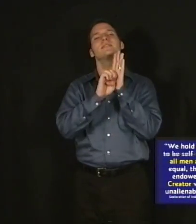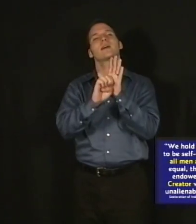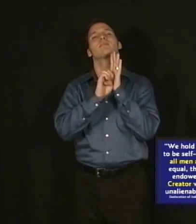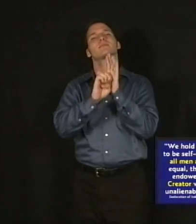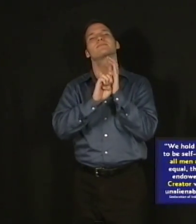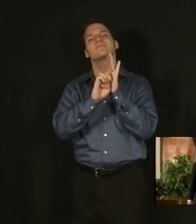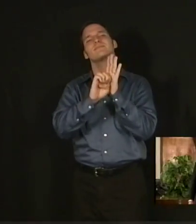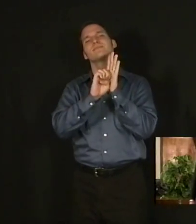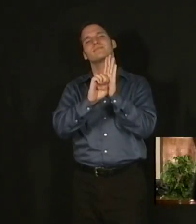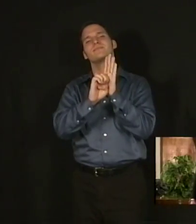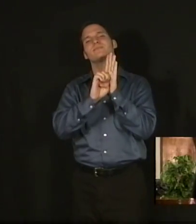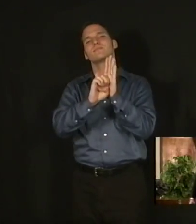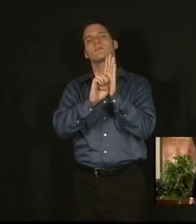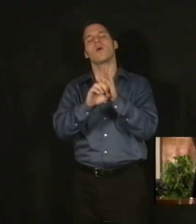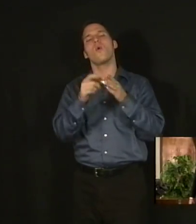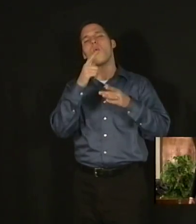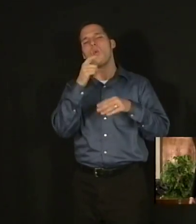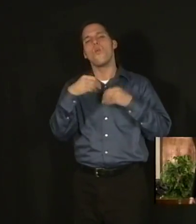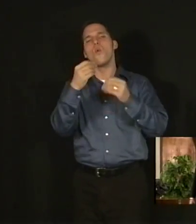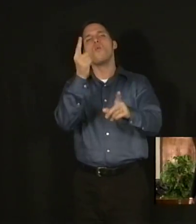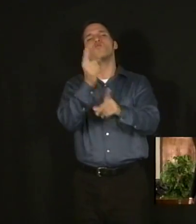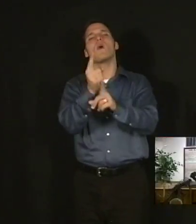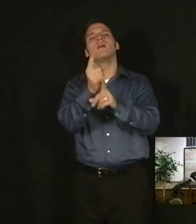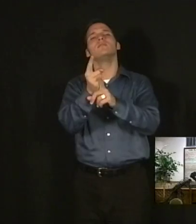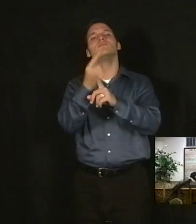you the right to have a church?